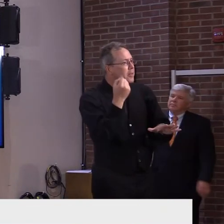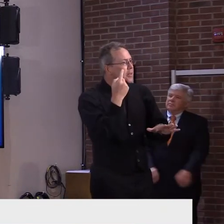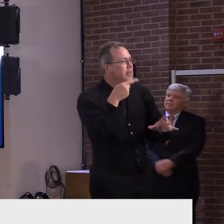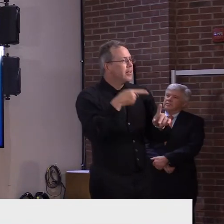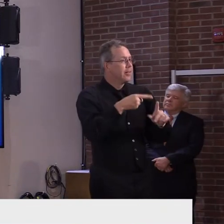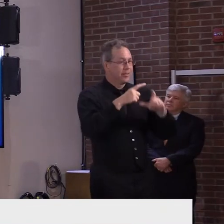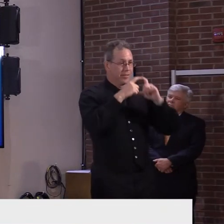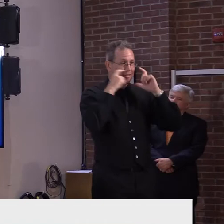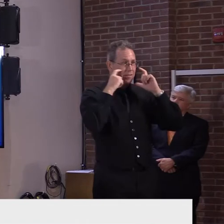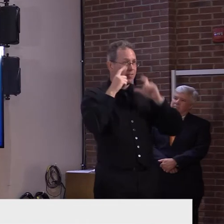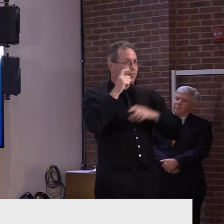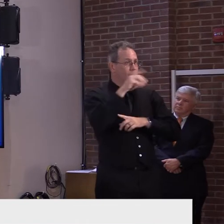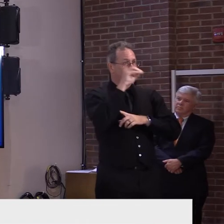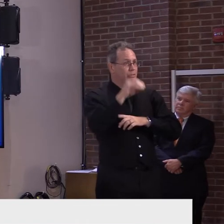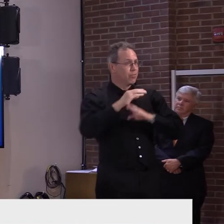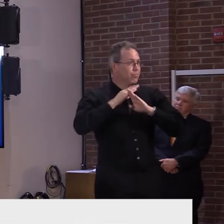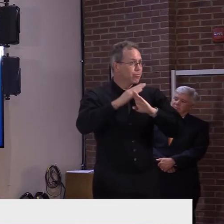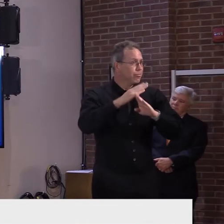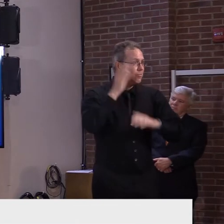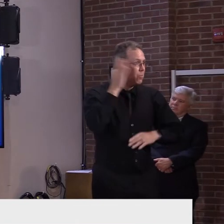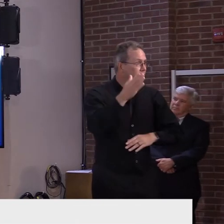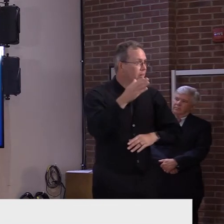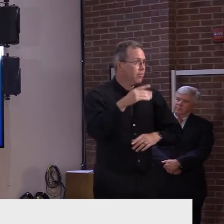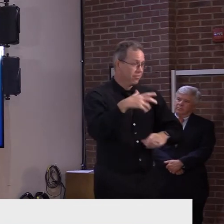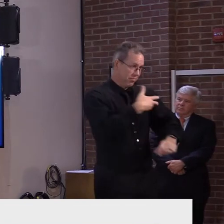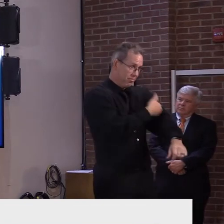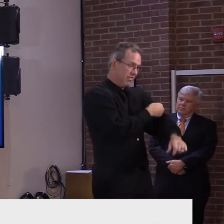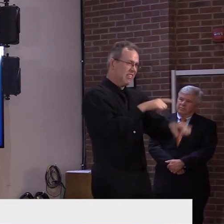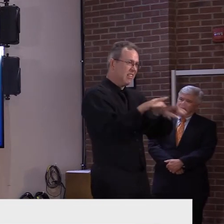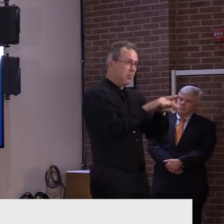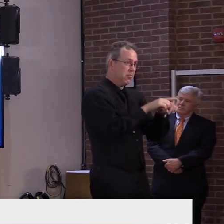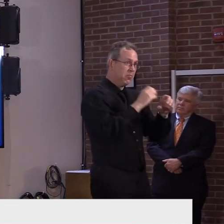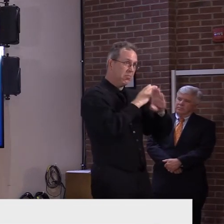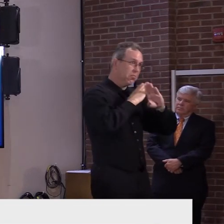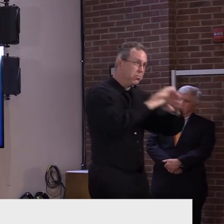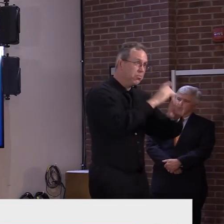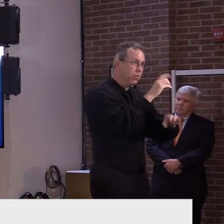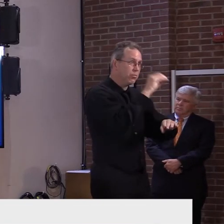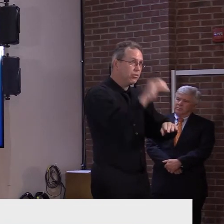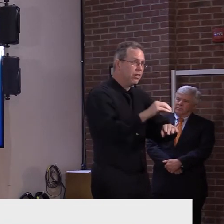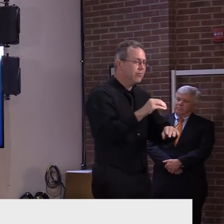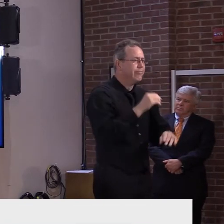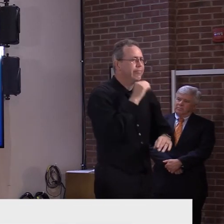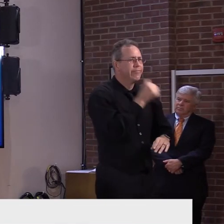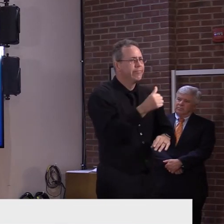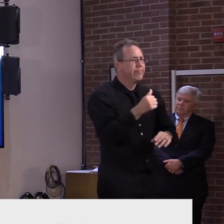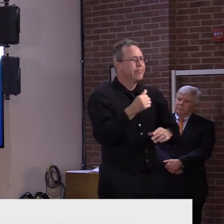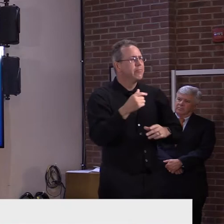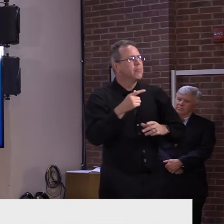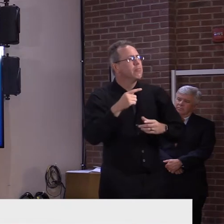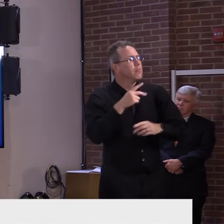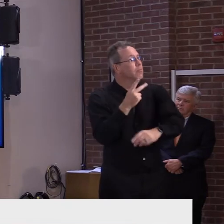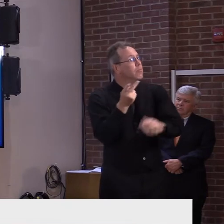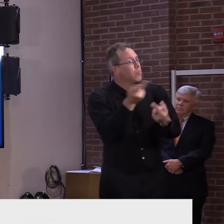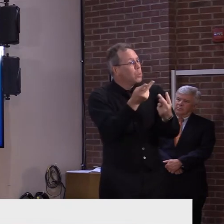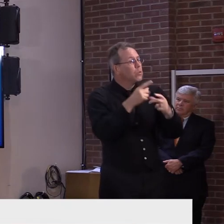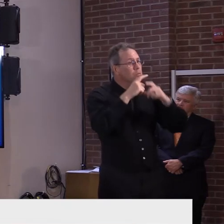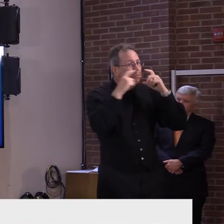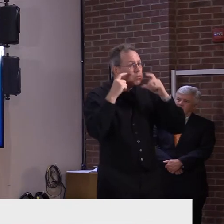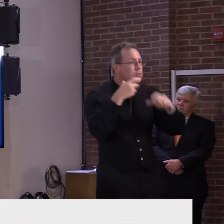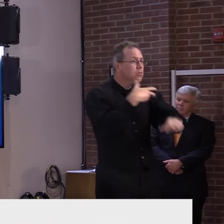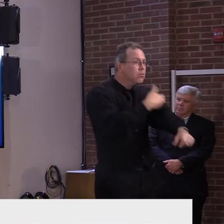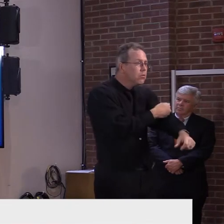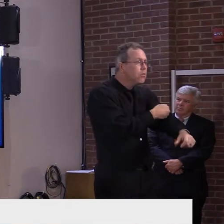effective. I can't say the masks are 100% effective, but both of these strategies are very strong strategies. One is a primary